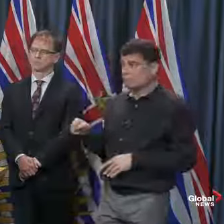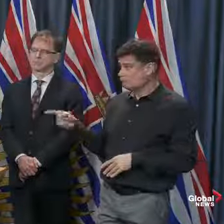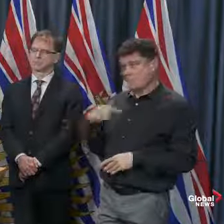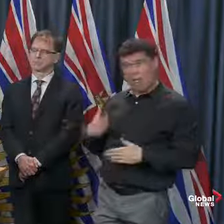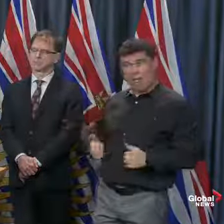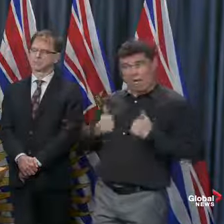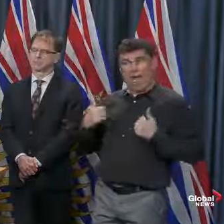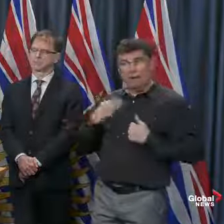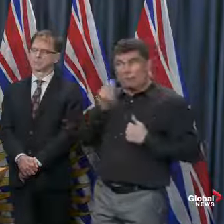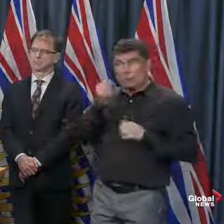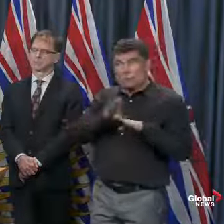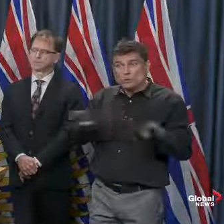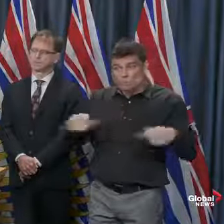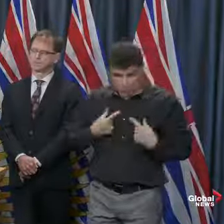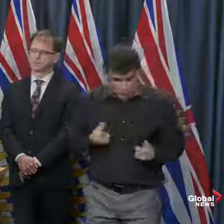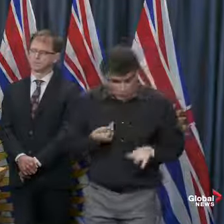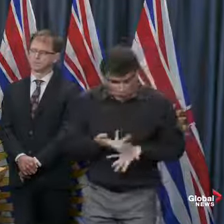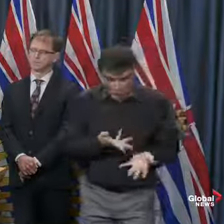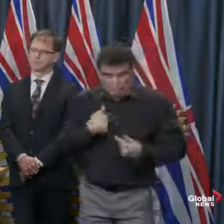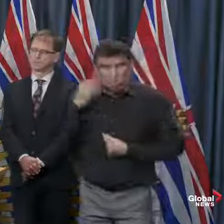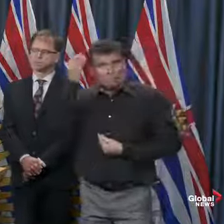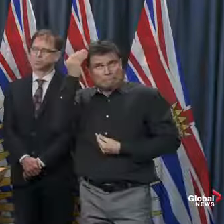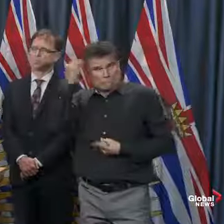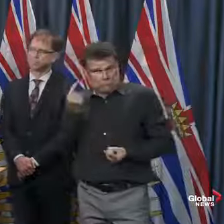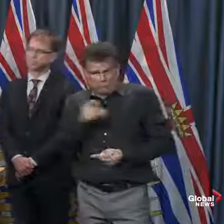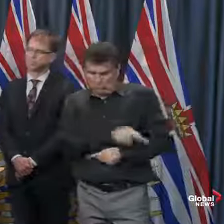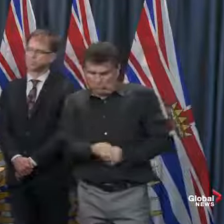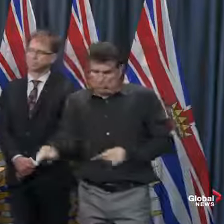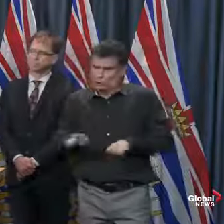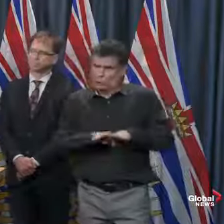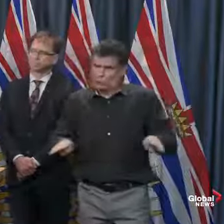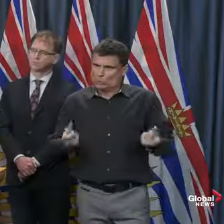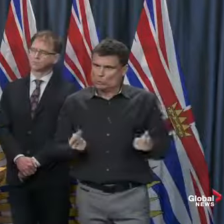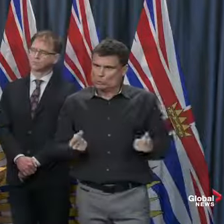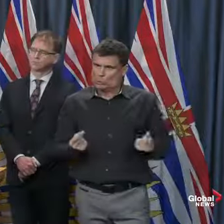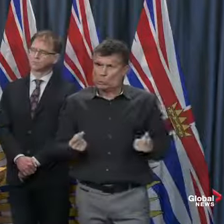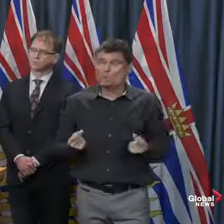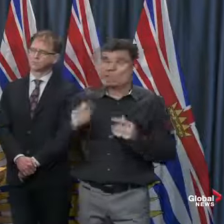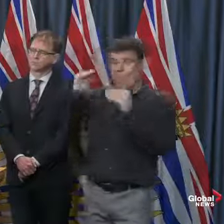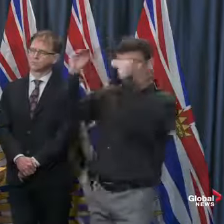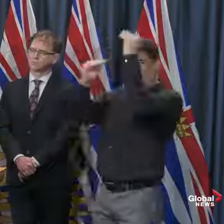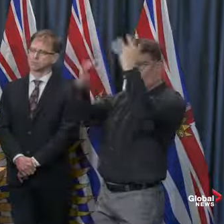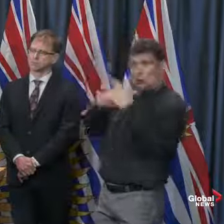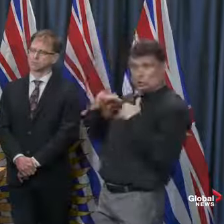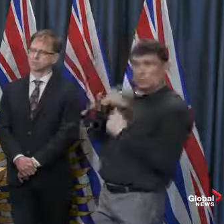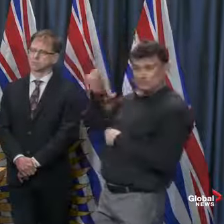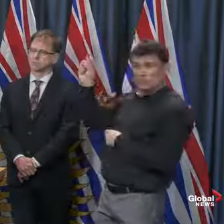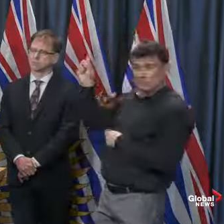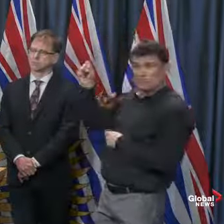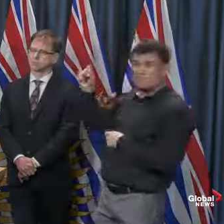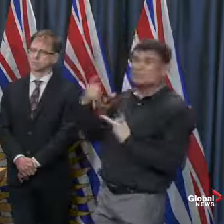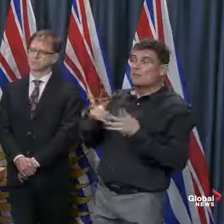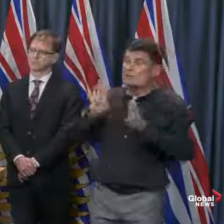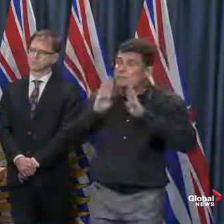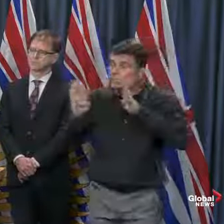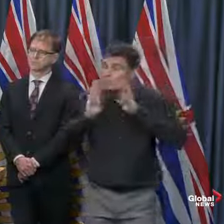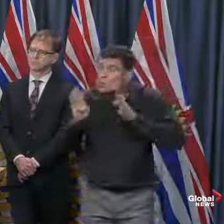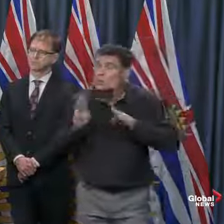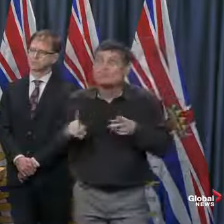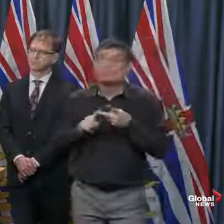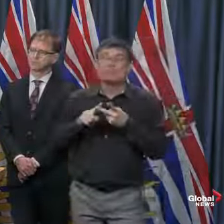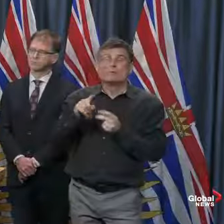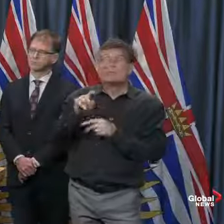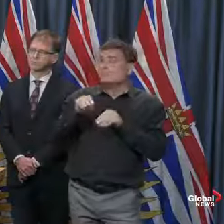it's concerning. They see the anxiety that we have. They see what's happening on social media. They see what's happening in around the world,